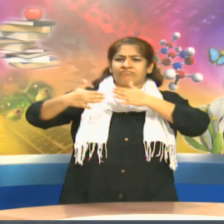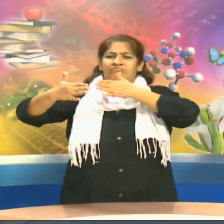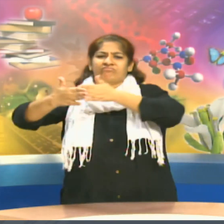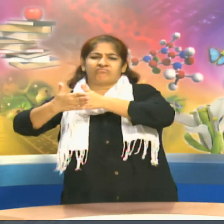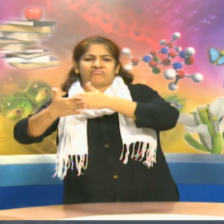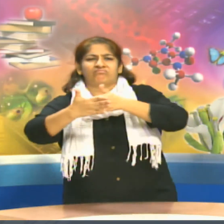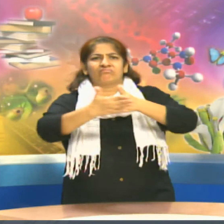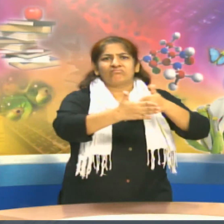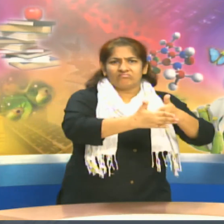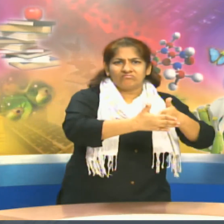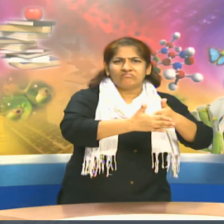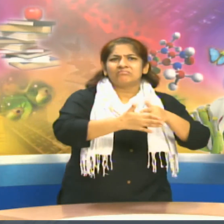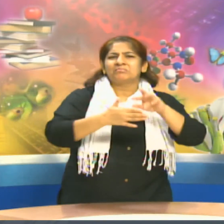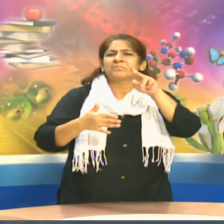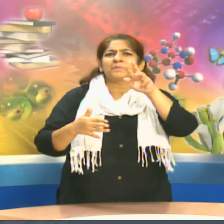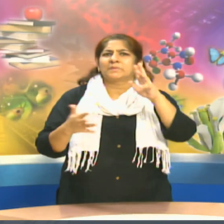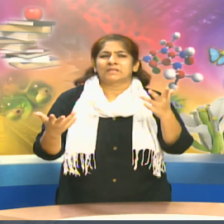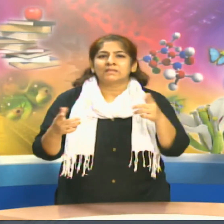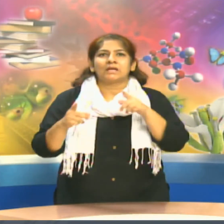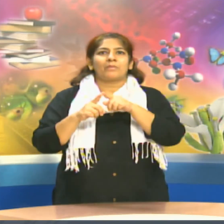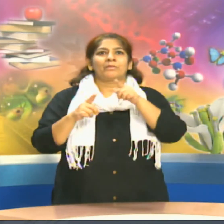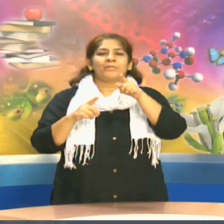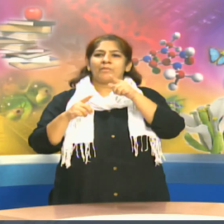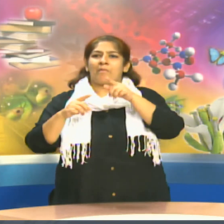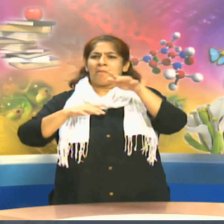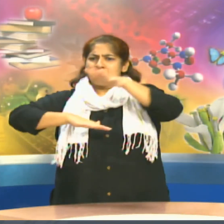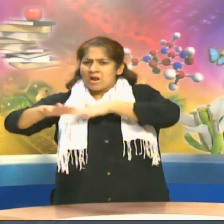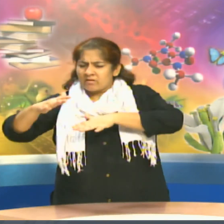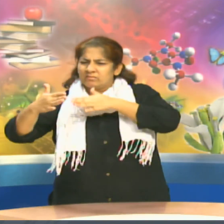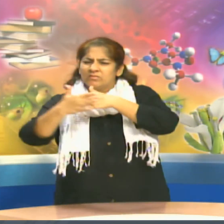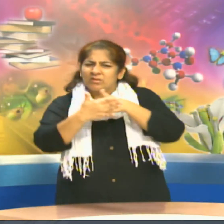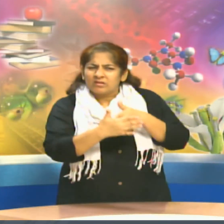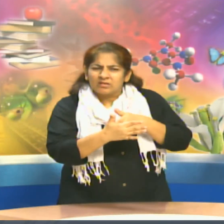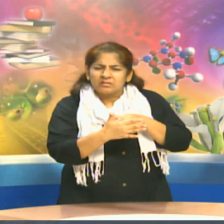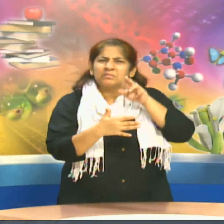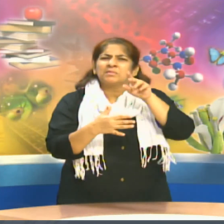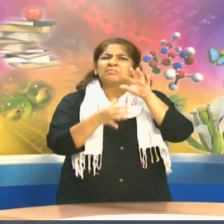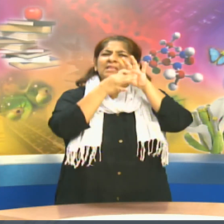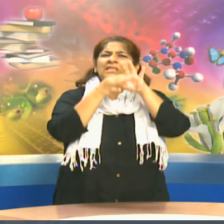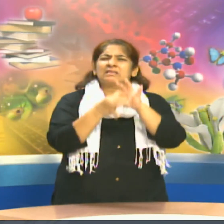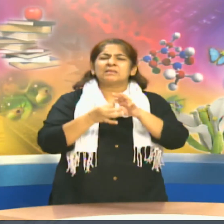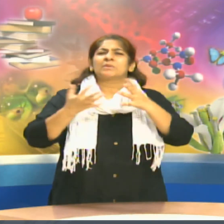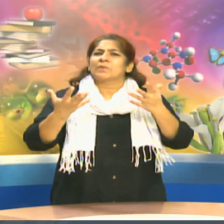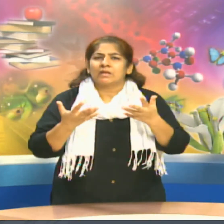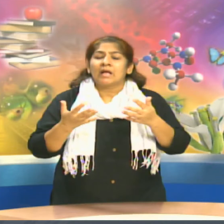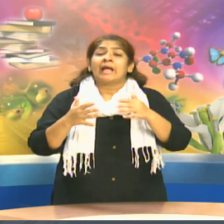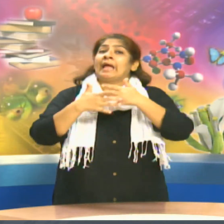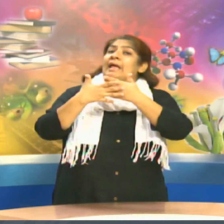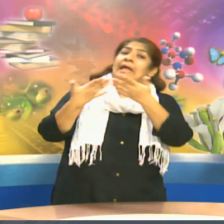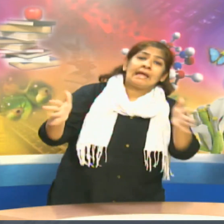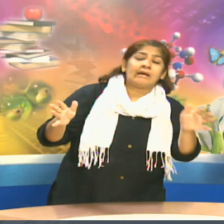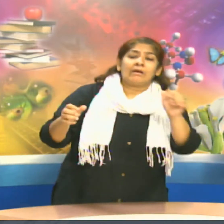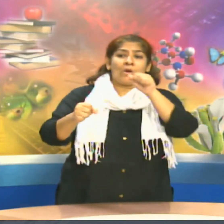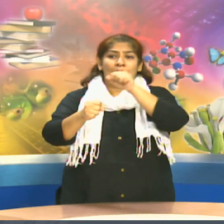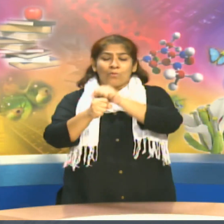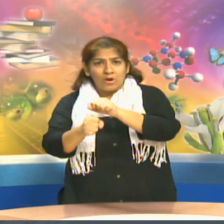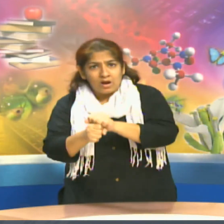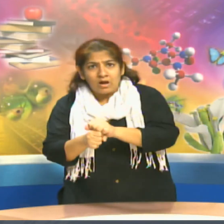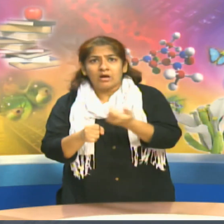concept. So, planning, as we are discussing, it has so many challenges. Whenever we do planning, we face different kind